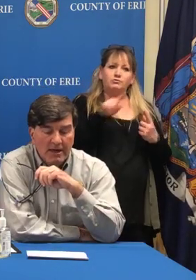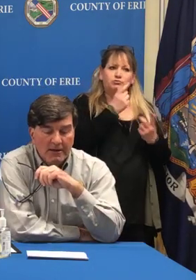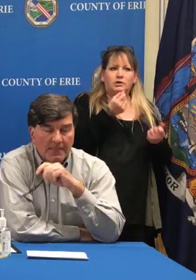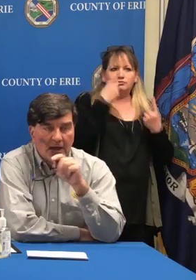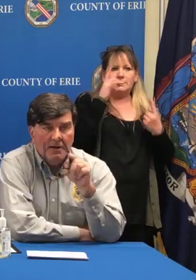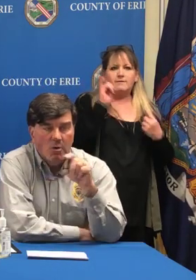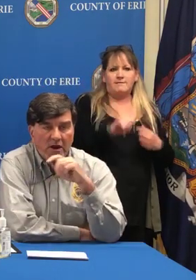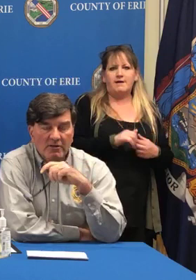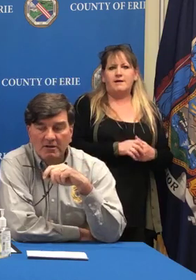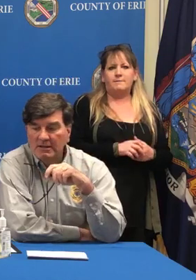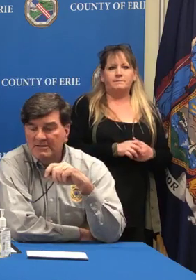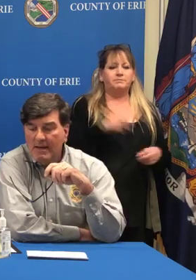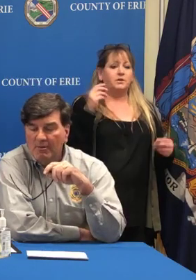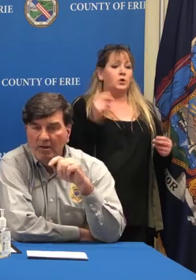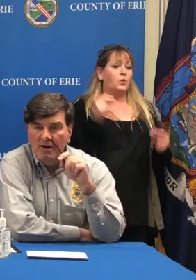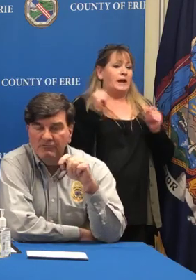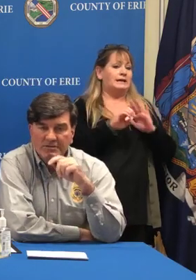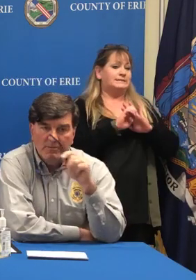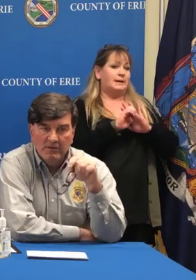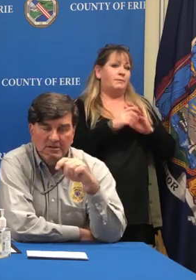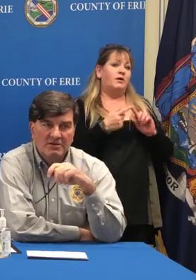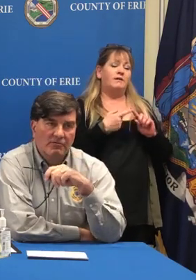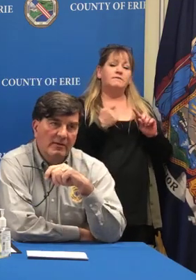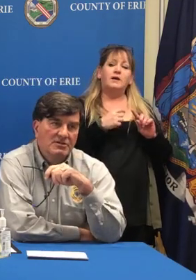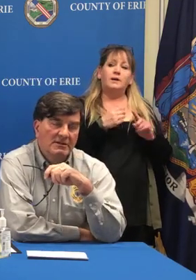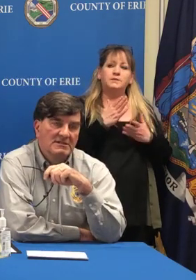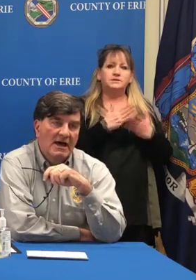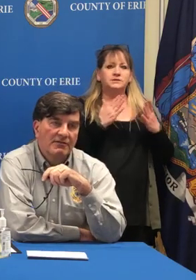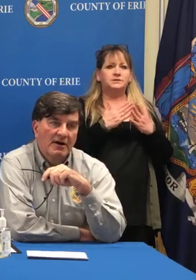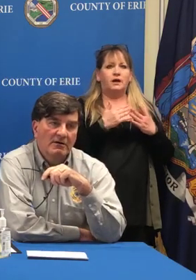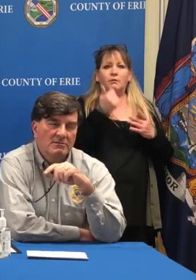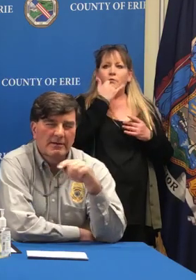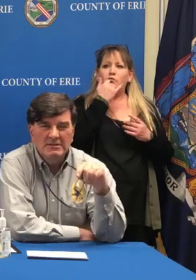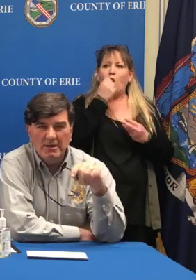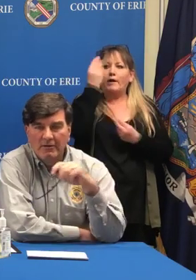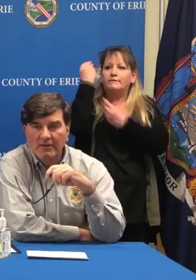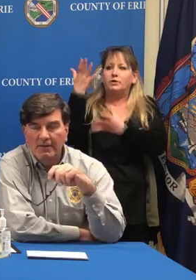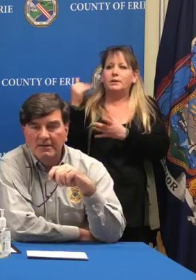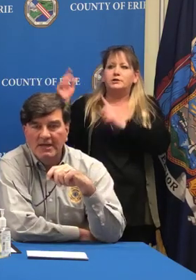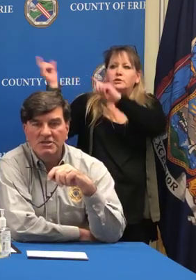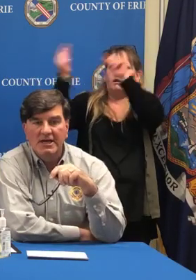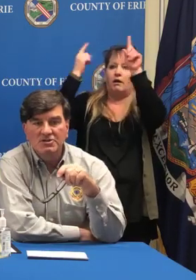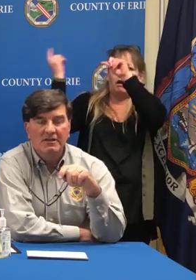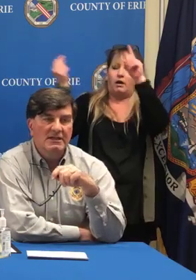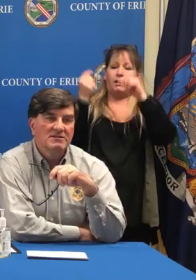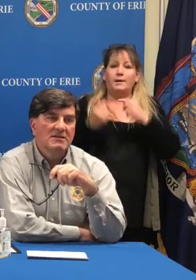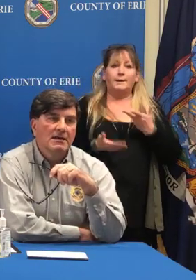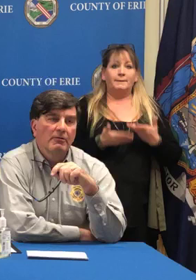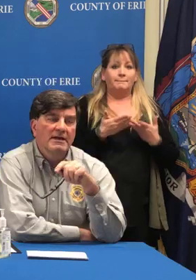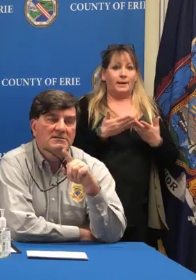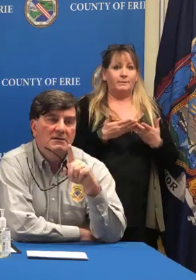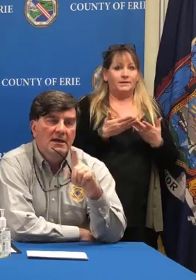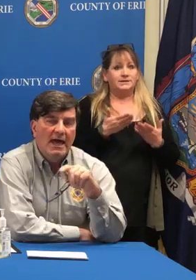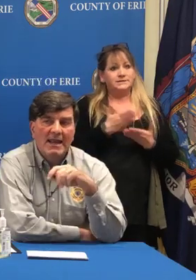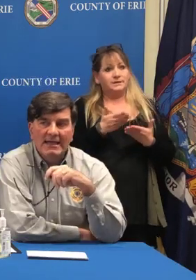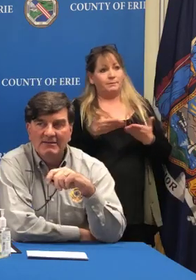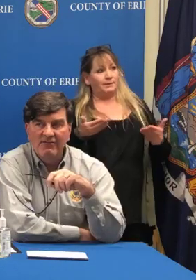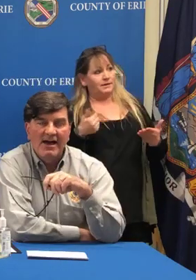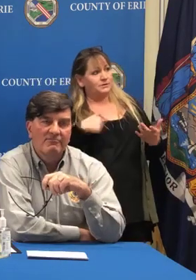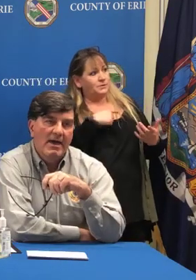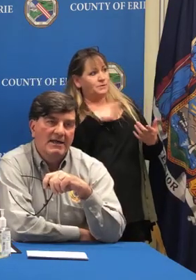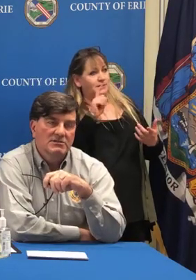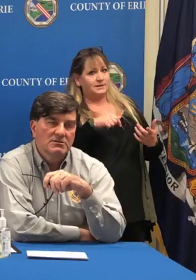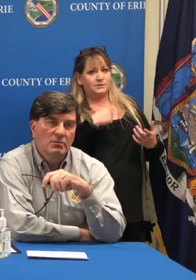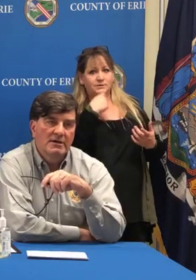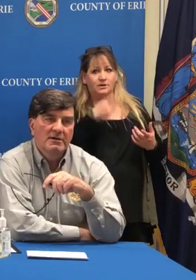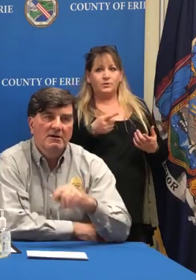of it. Quick little example of some of the misinformation that's out there and maybe some of the education that needs to take place.